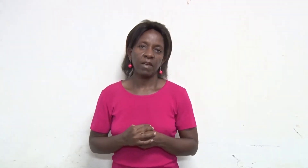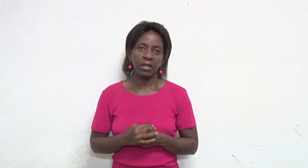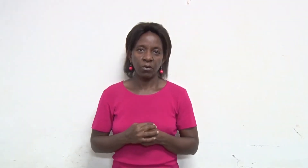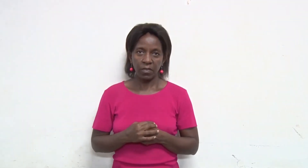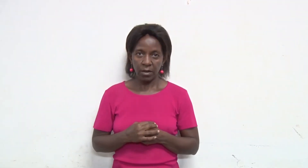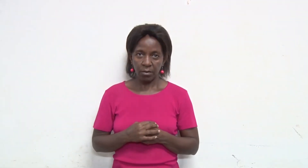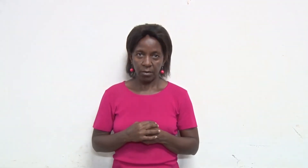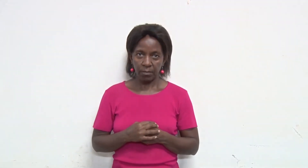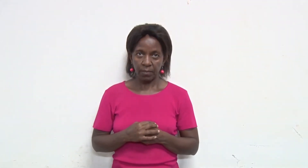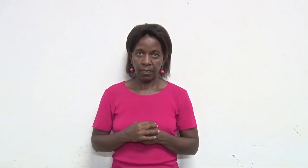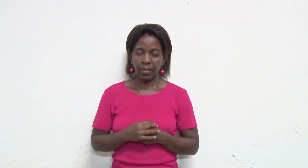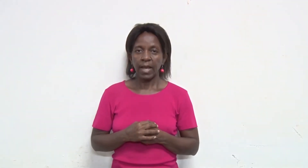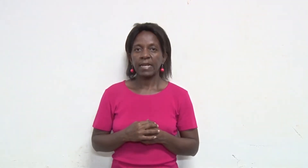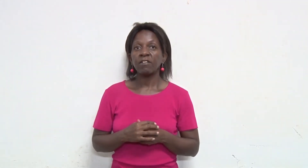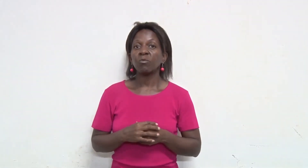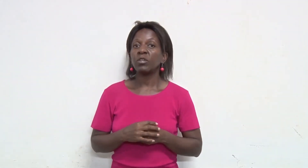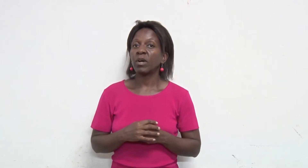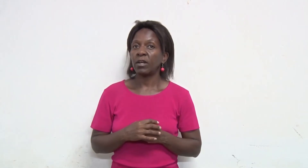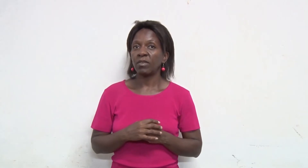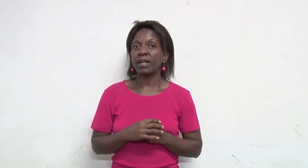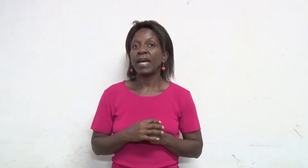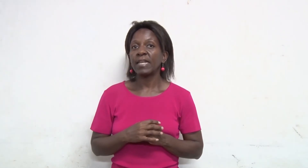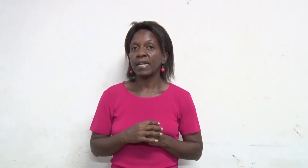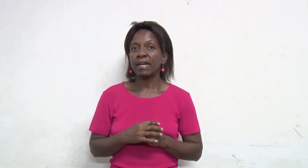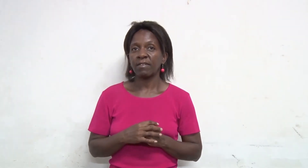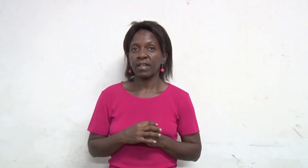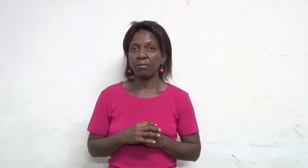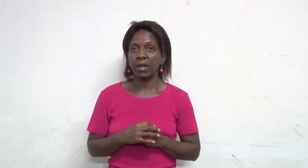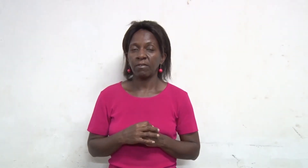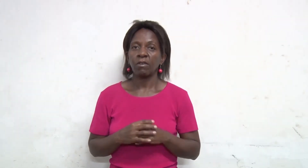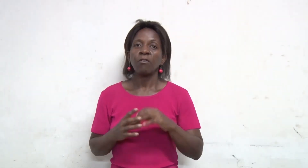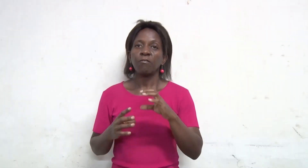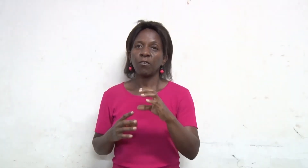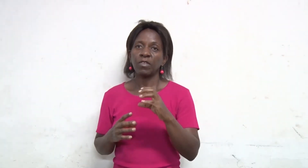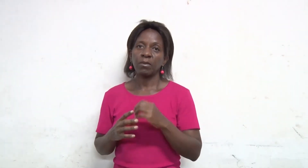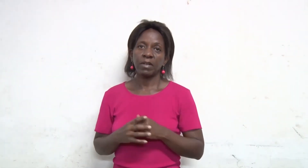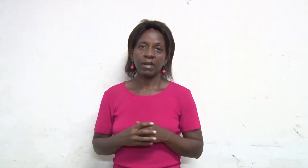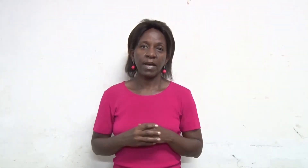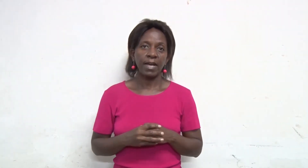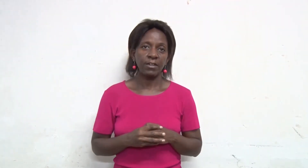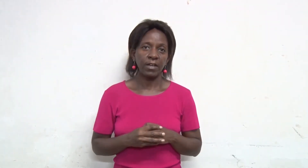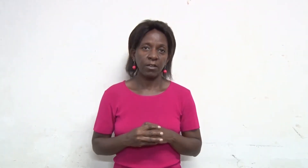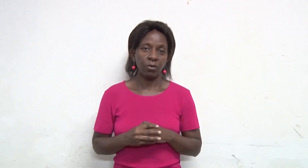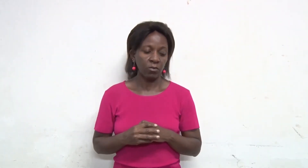sign on their own. And that is when you can know that learning has taken place for that particular idea you are trying